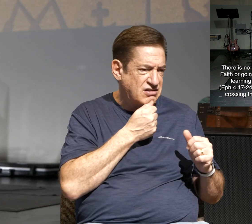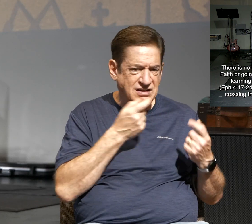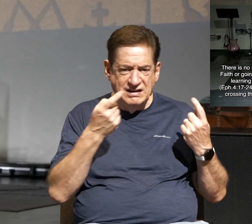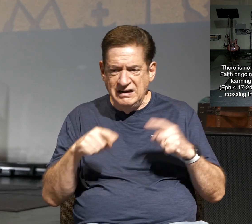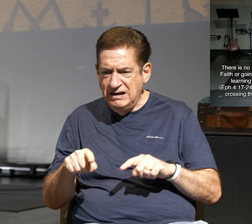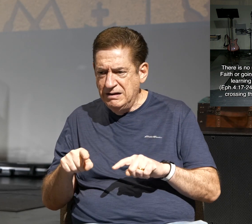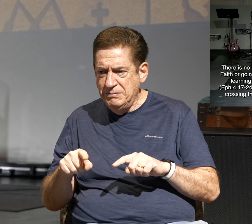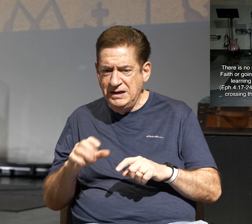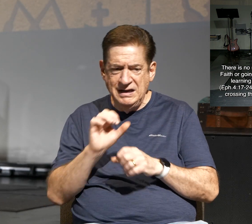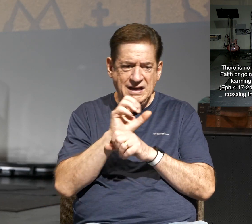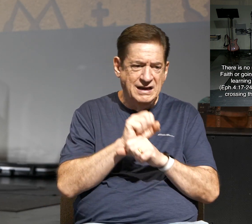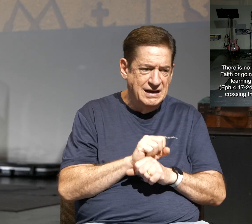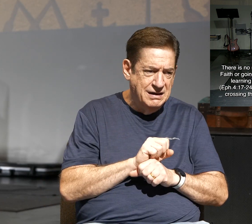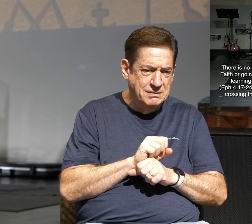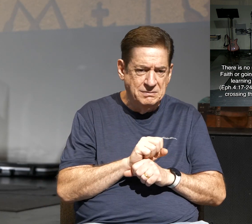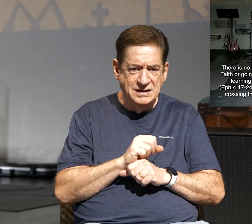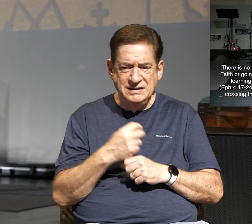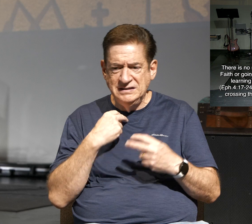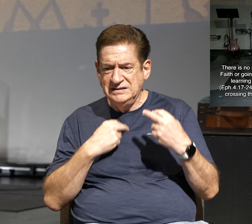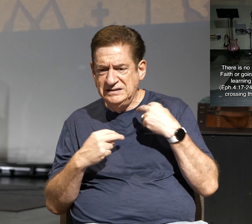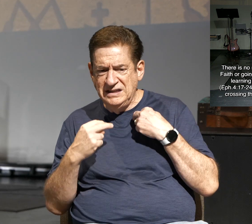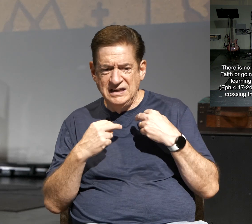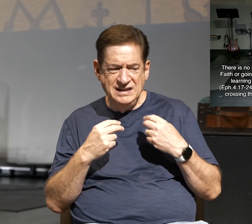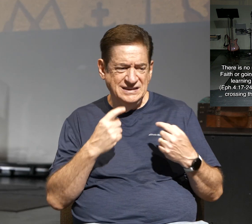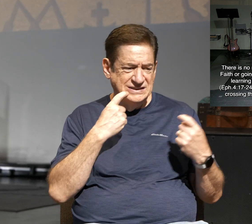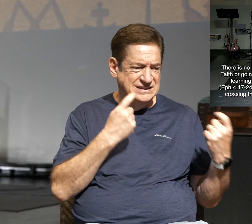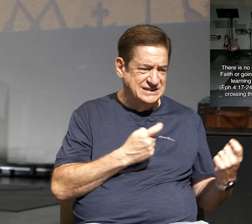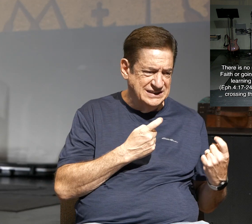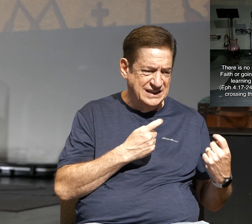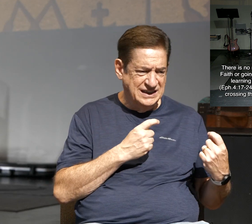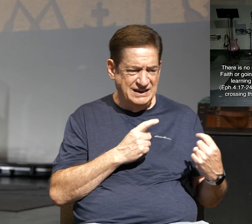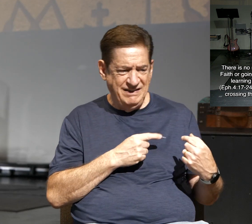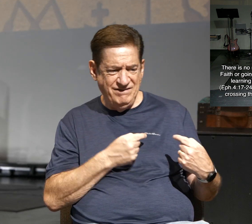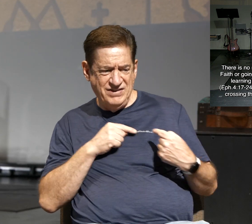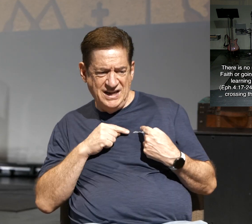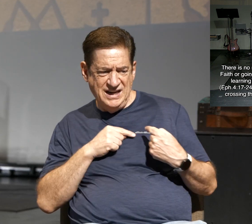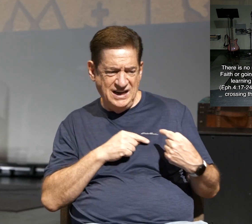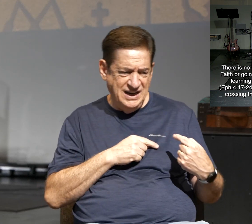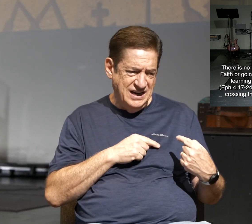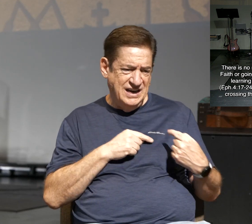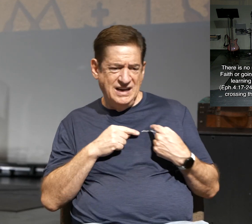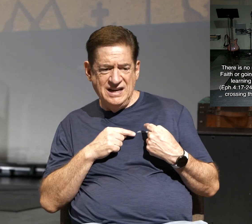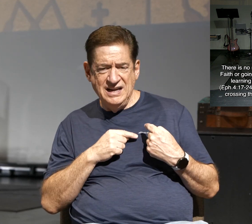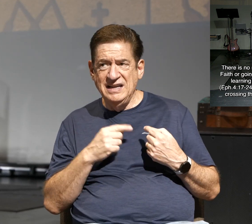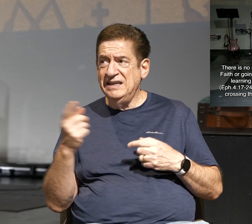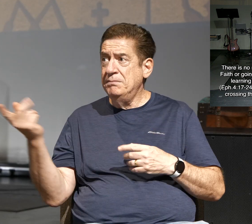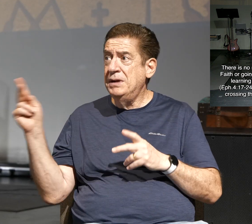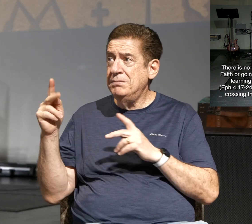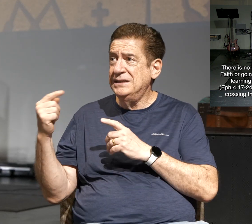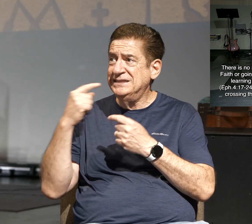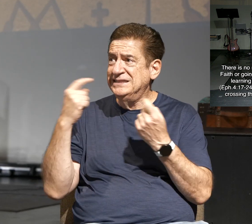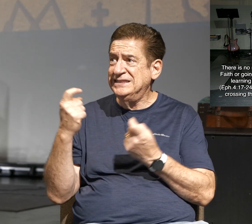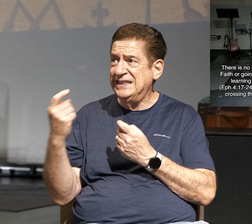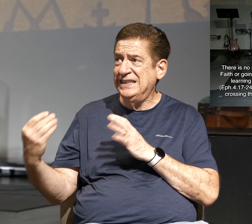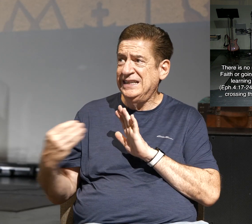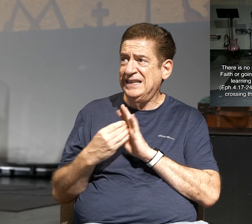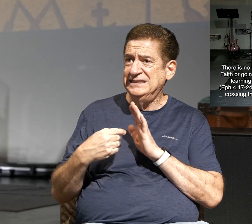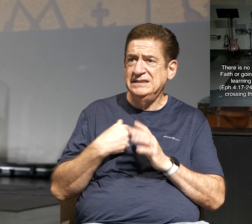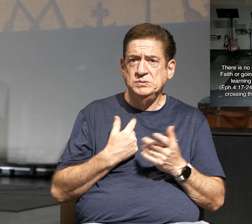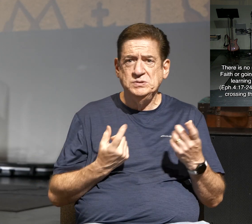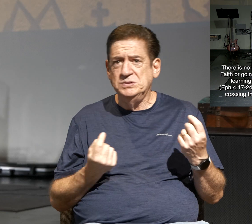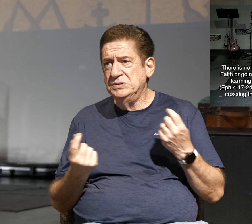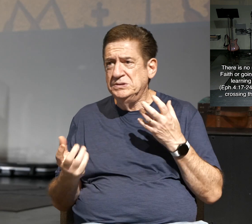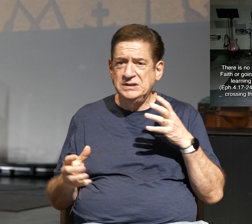and hang-ups, our struggles with sin, our struggles with the sin that's been committed against us. How do we work through that? Well, we